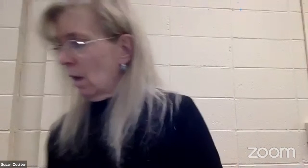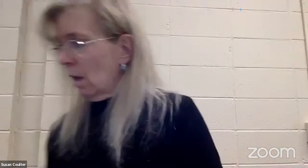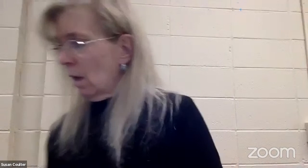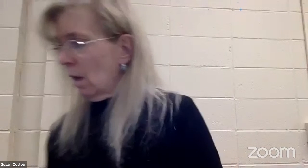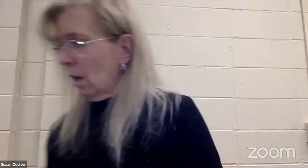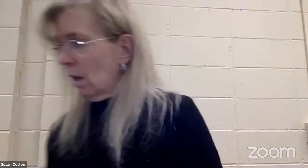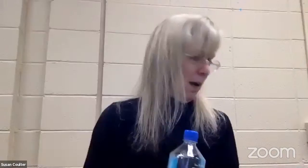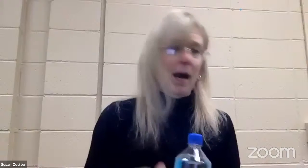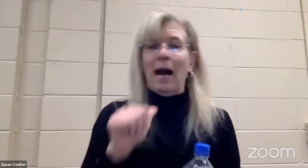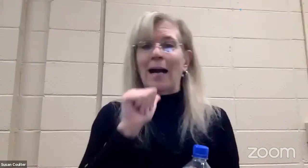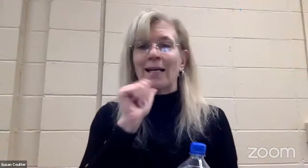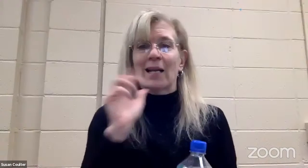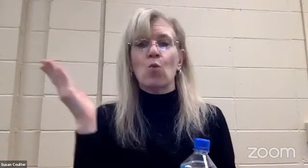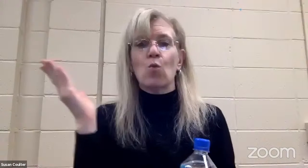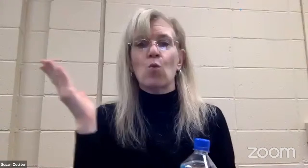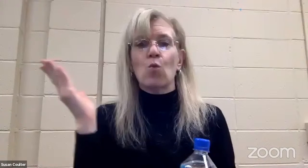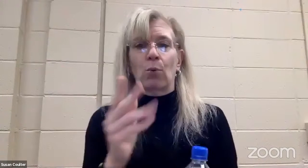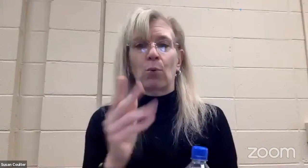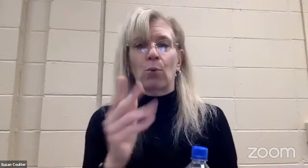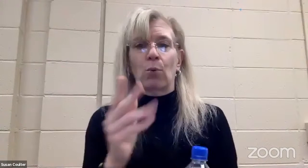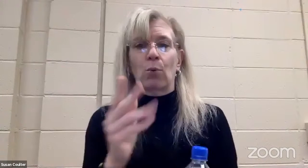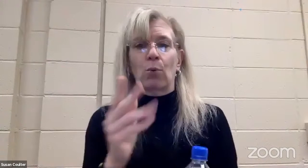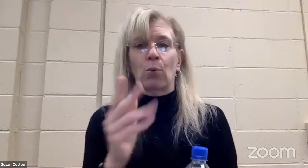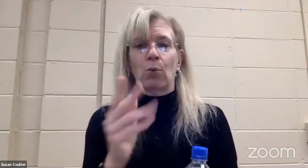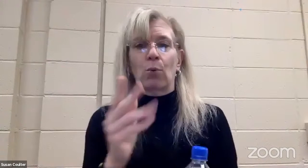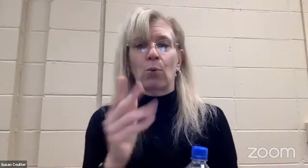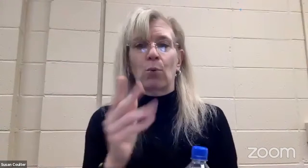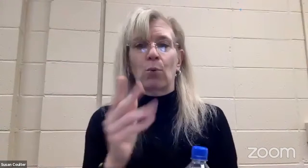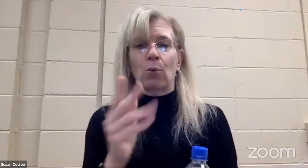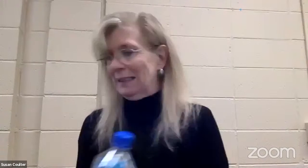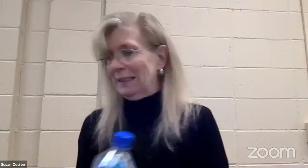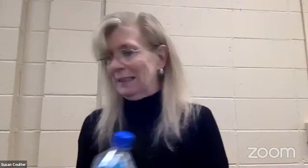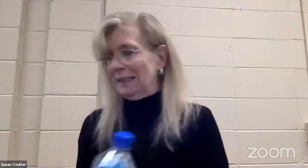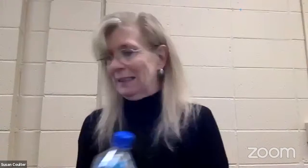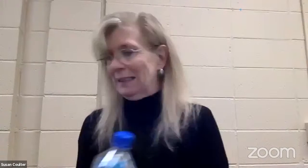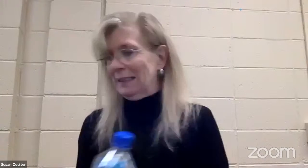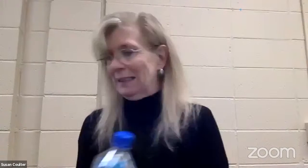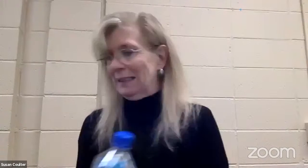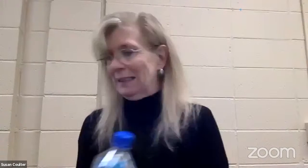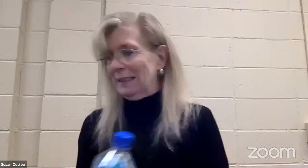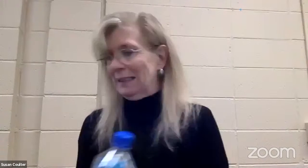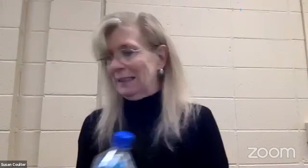I didn't really bring something to release it.